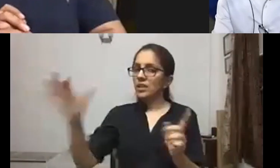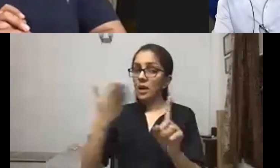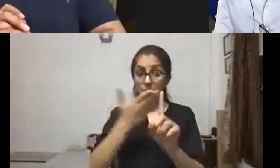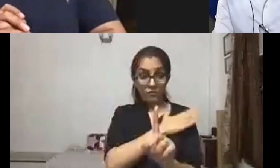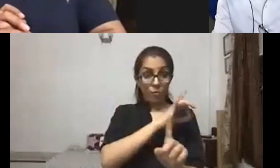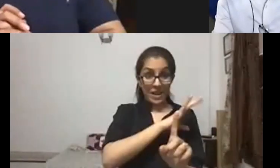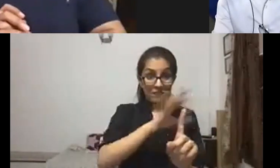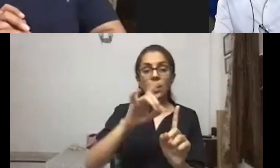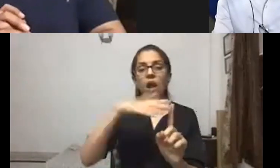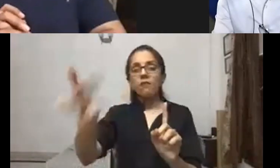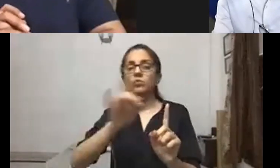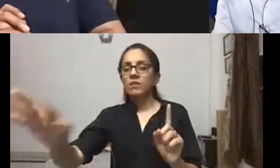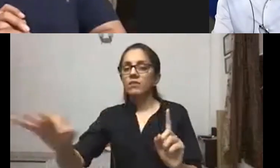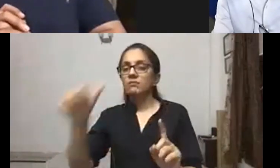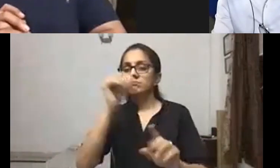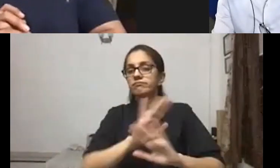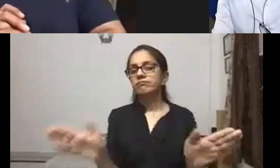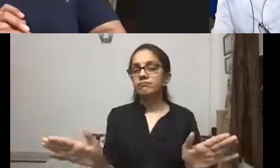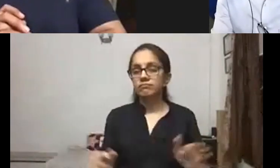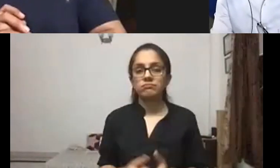and after.